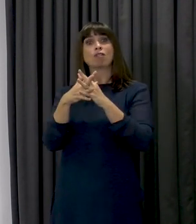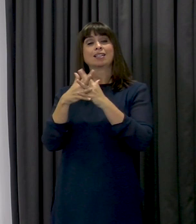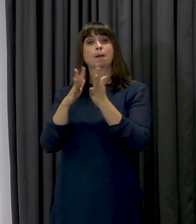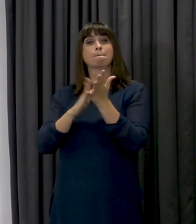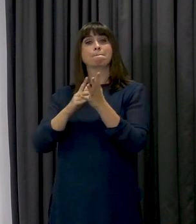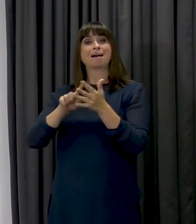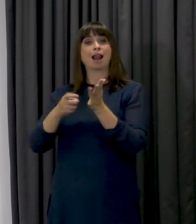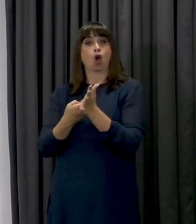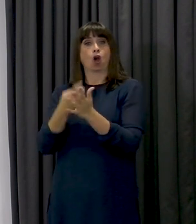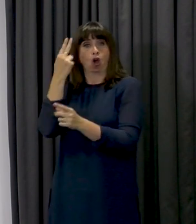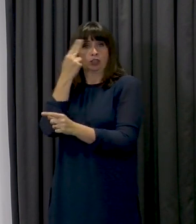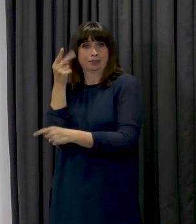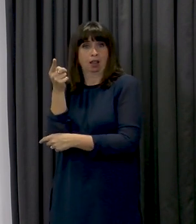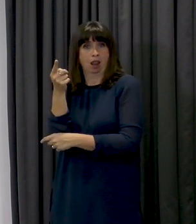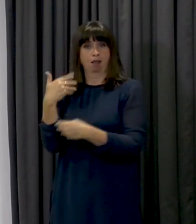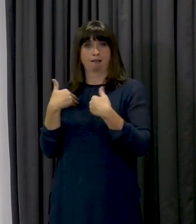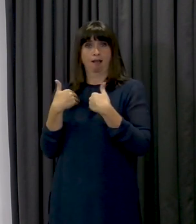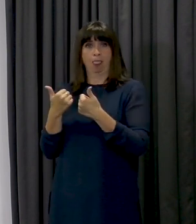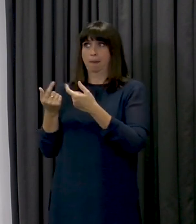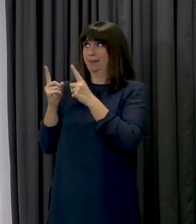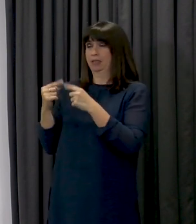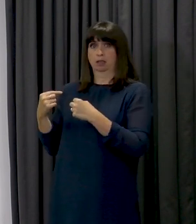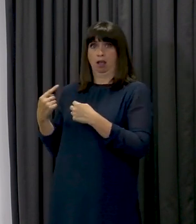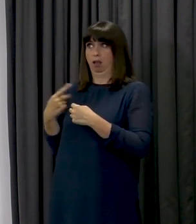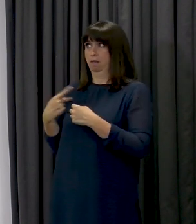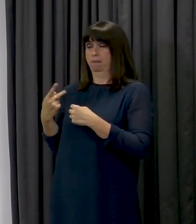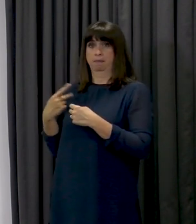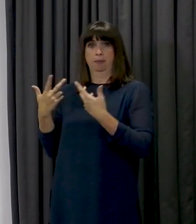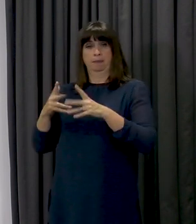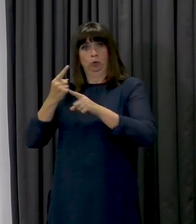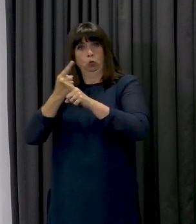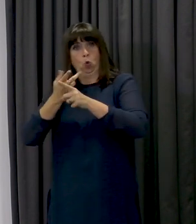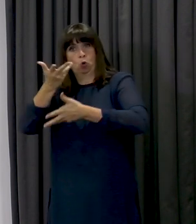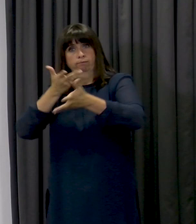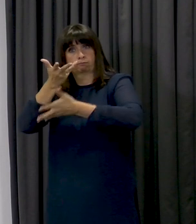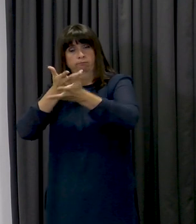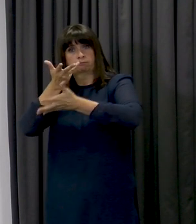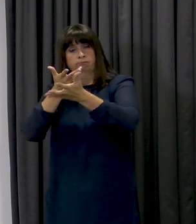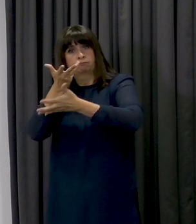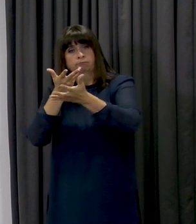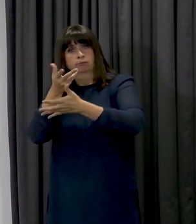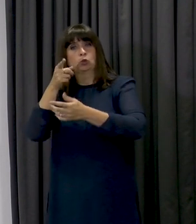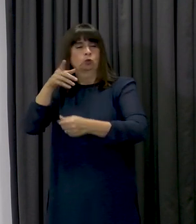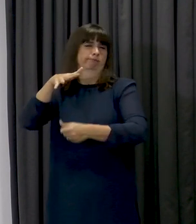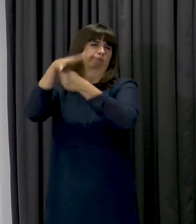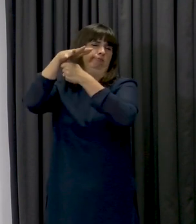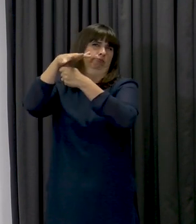Mylar Hospital. The Health Minister and I both met with senior staff at that site yesterday to hear